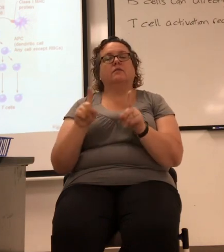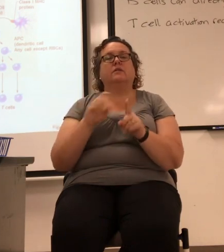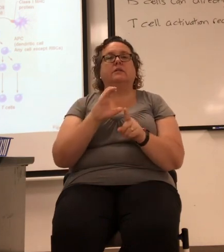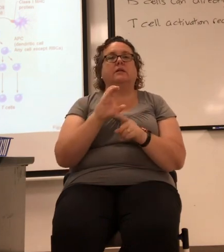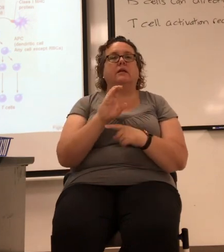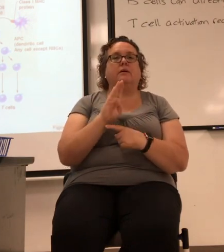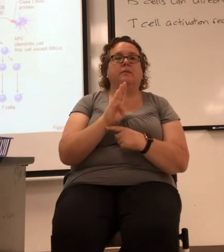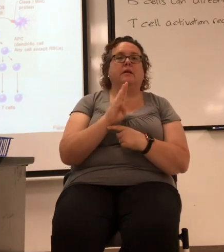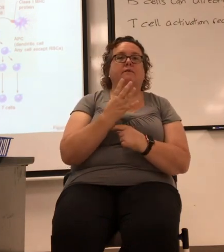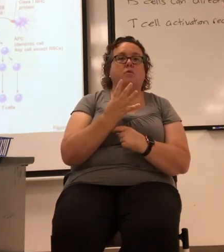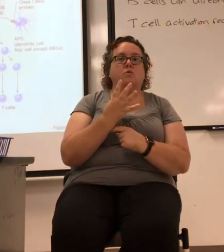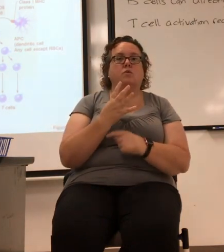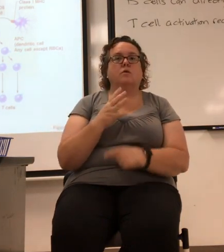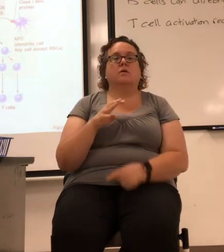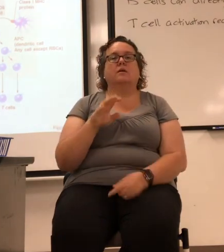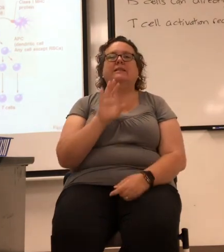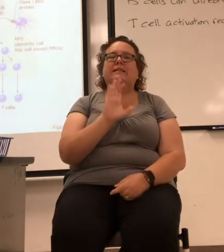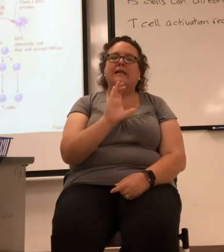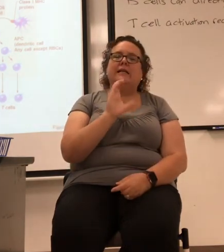CD8s.